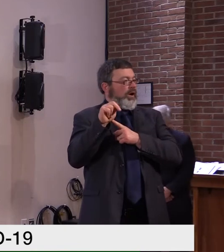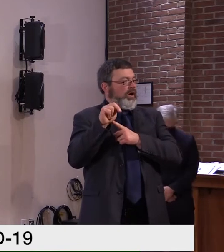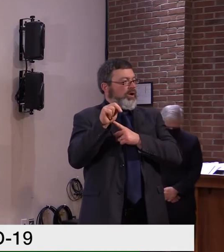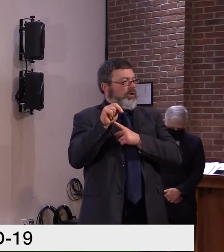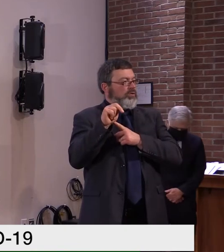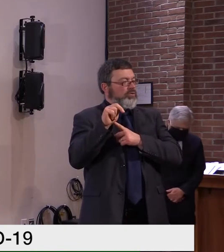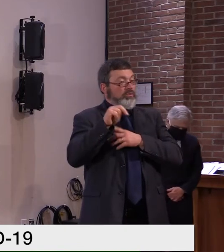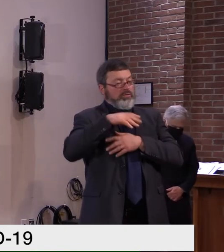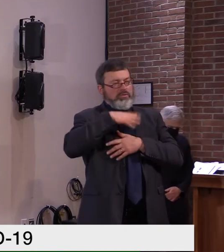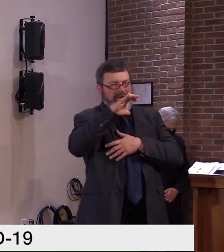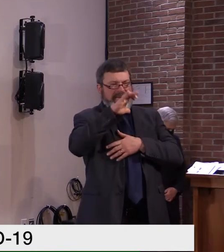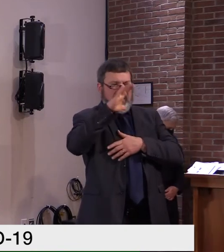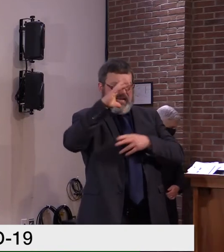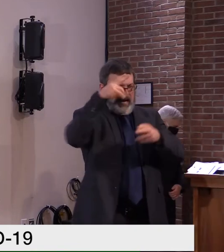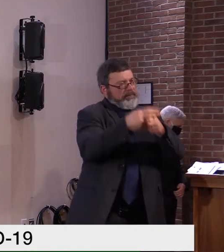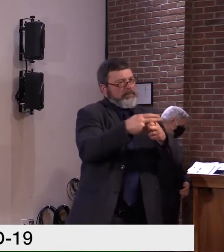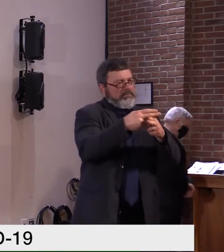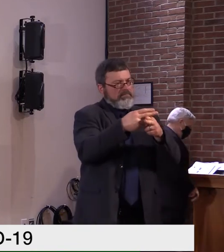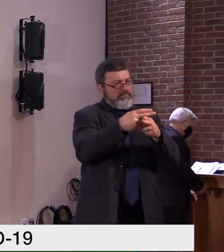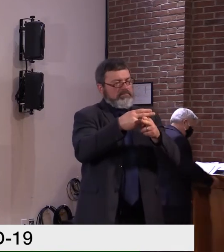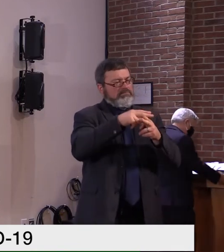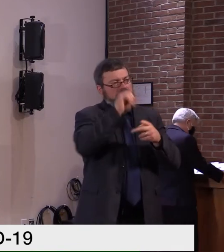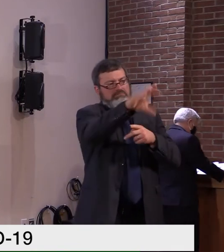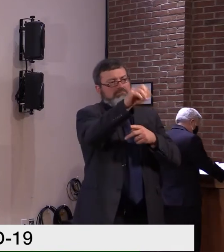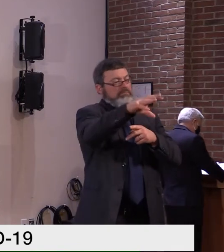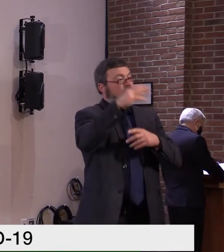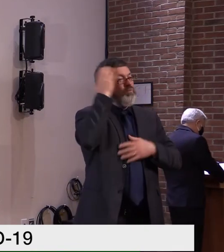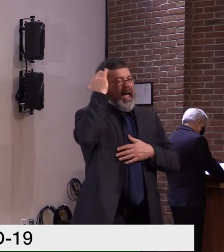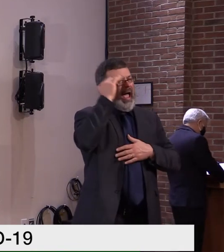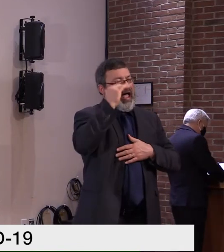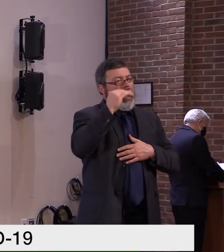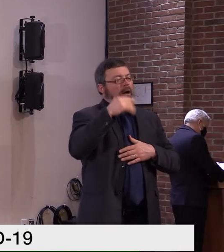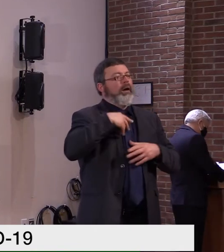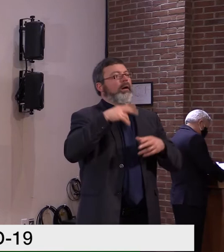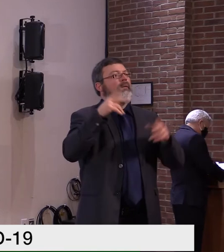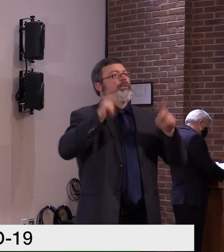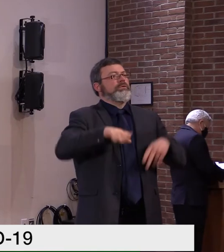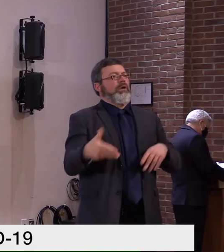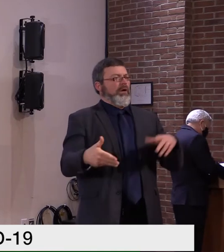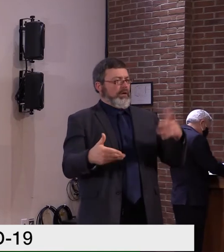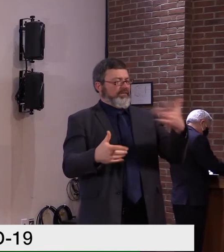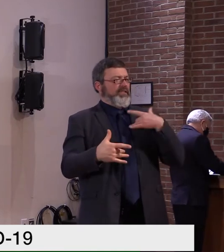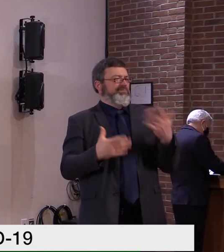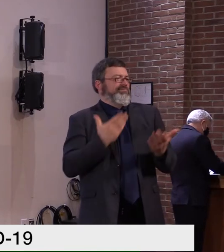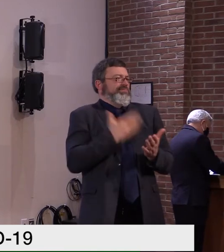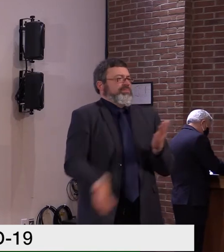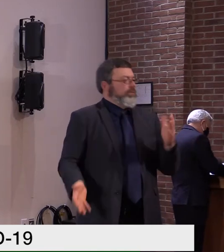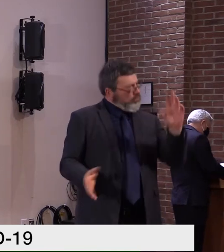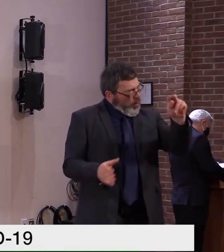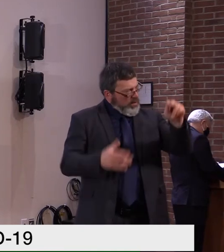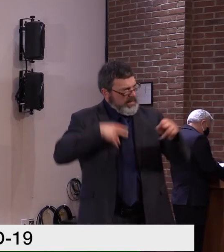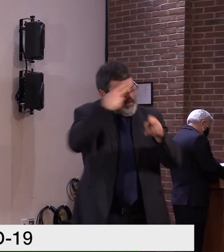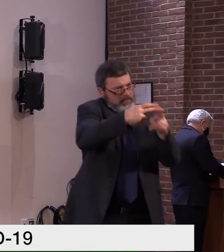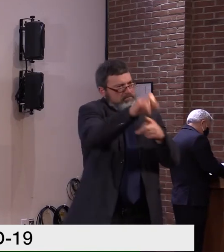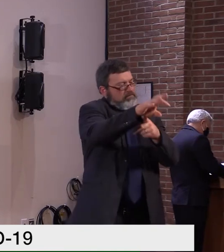life and gave back to her community. So we, on the 19th, as you know, of every month, we